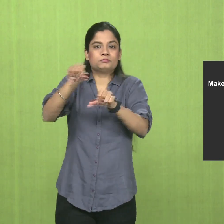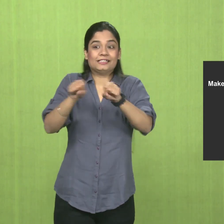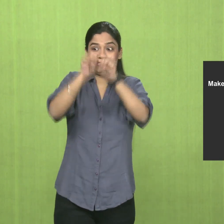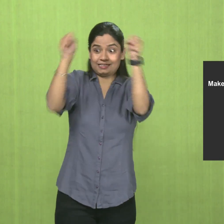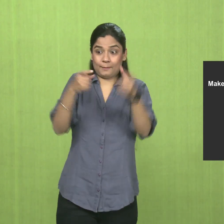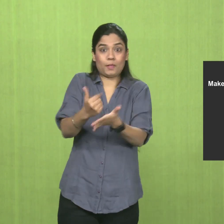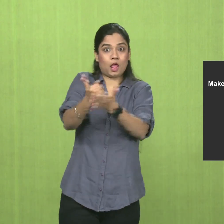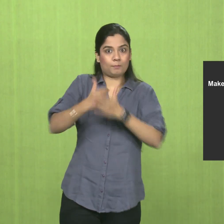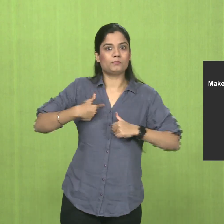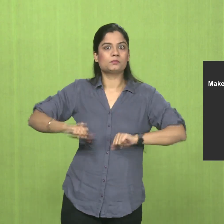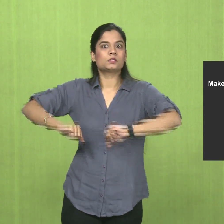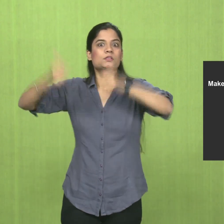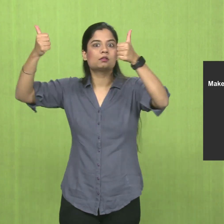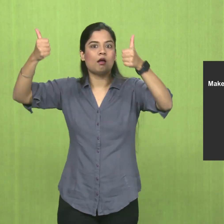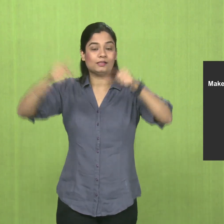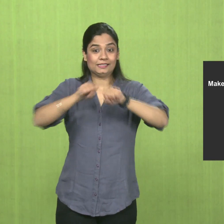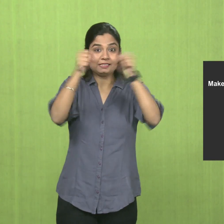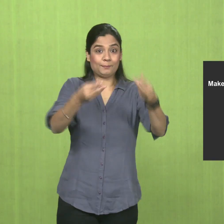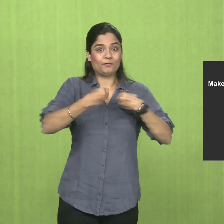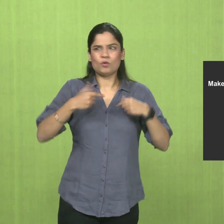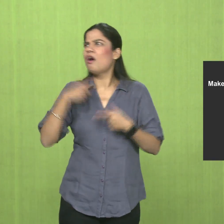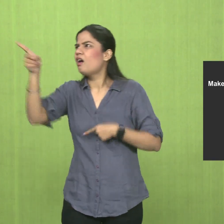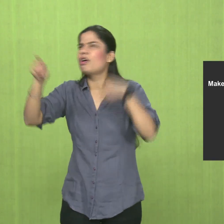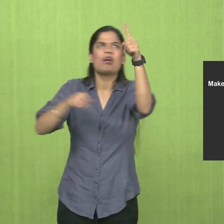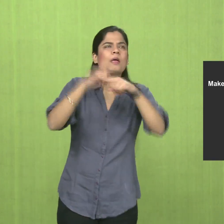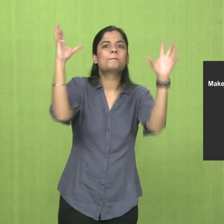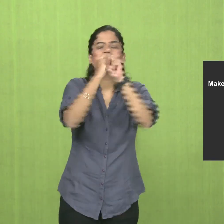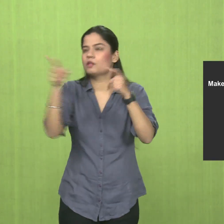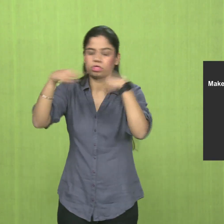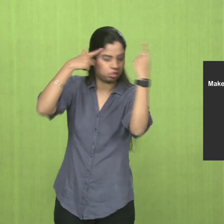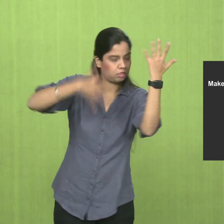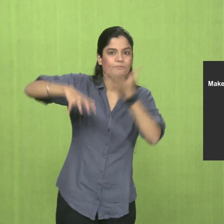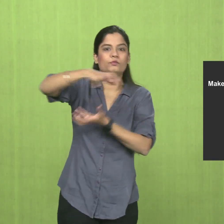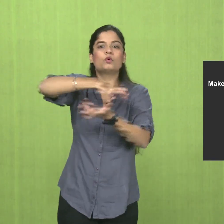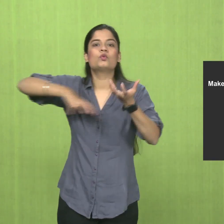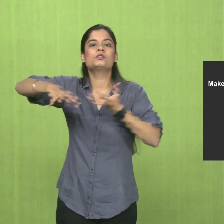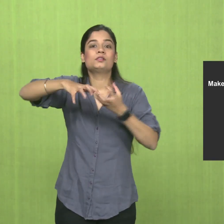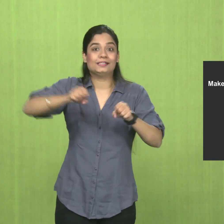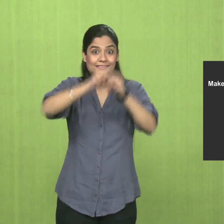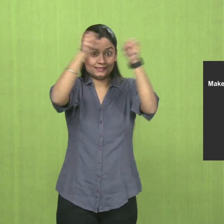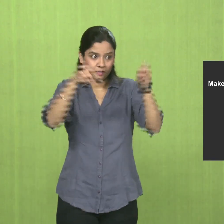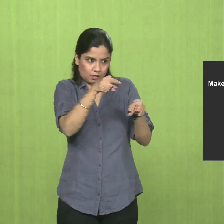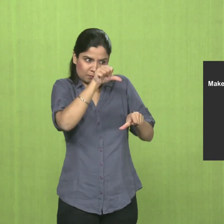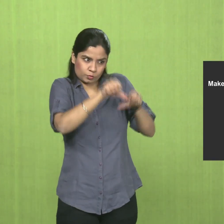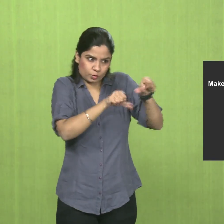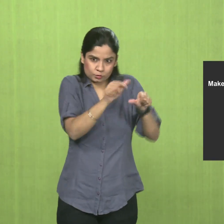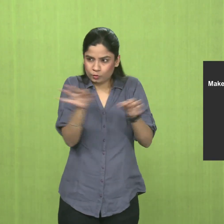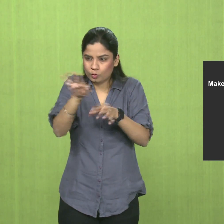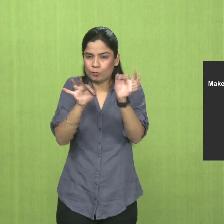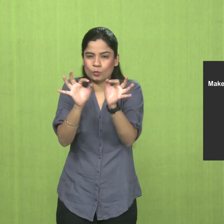is the system that we have to follow? So management helps in building up a system. If there's no system, then there can be